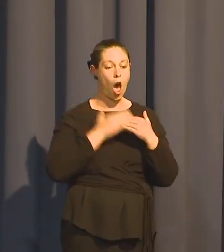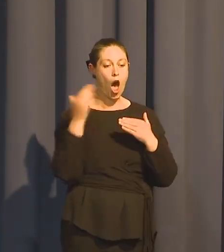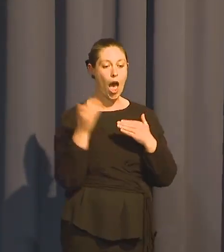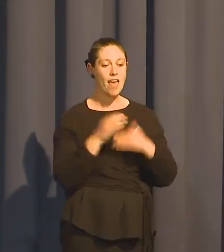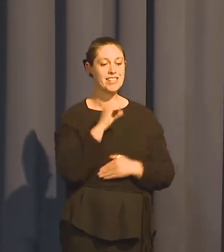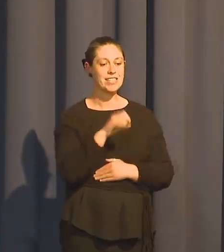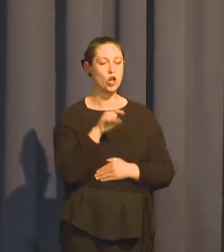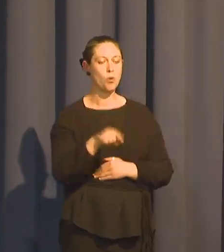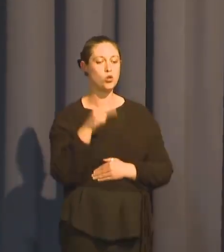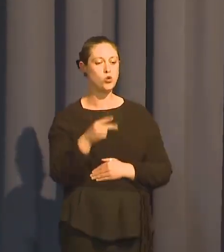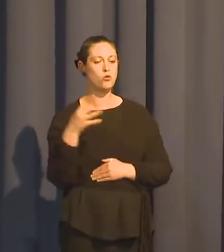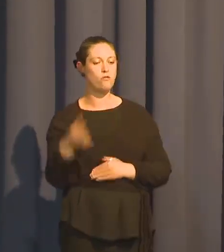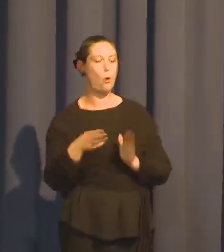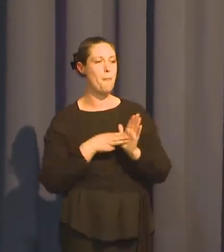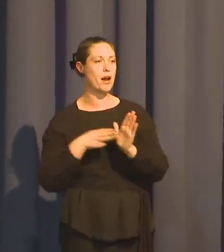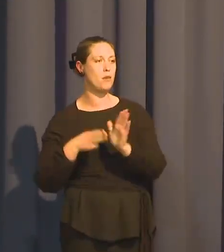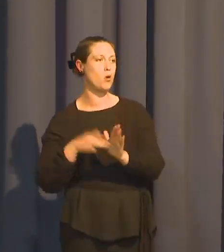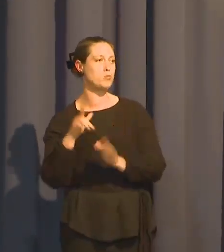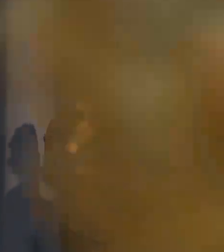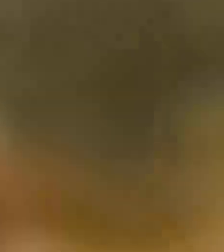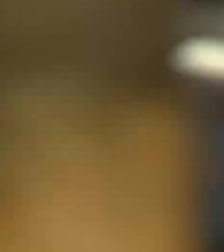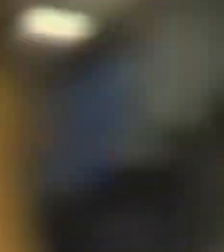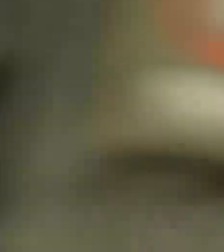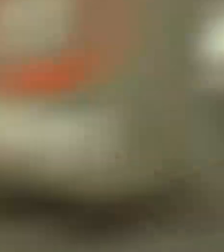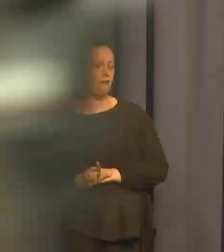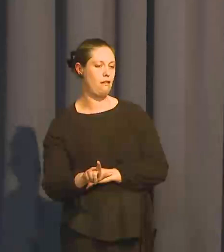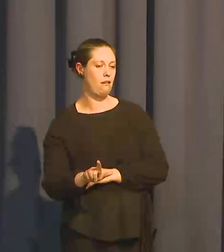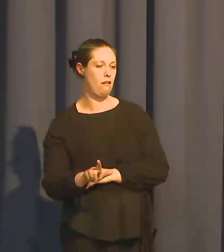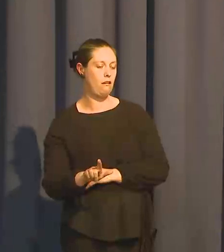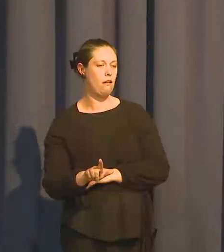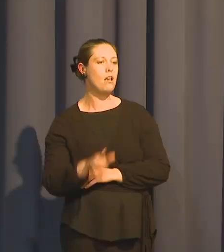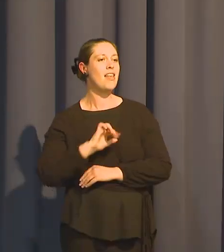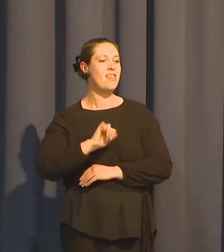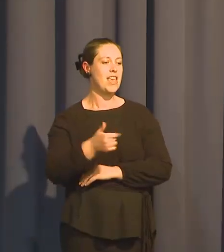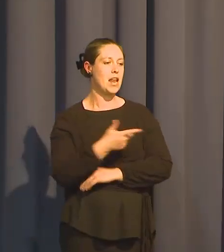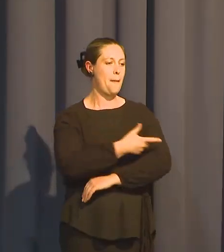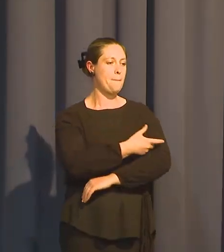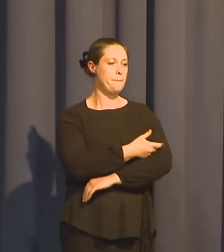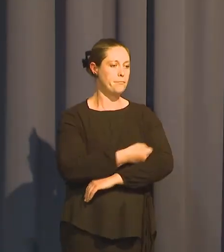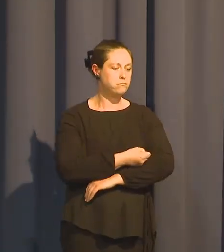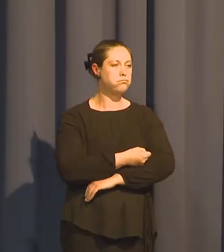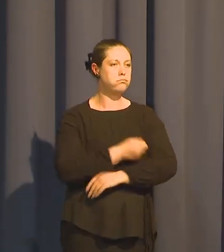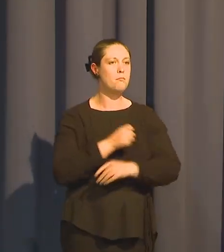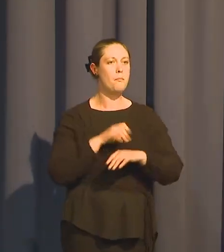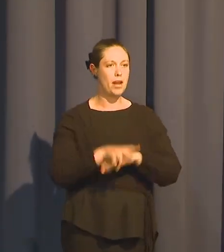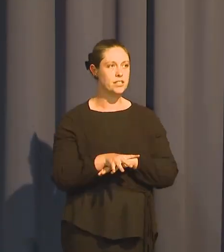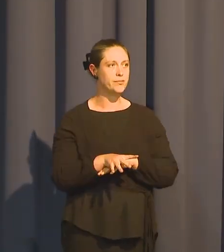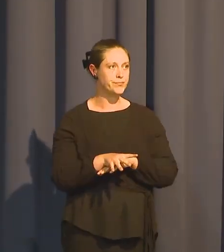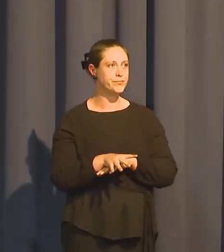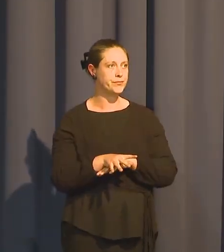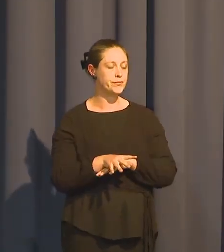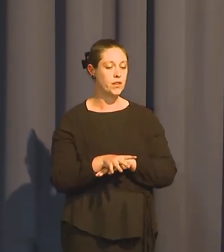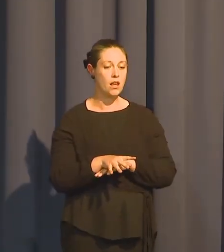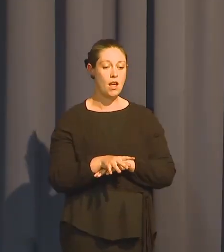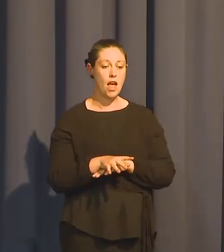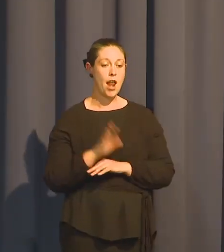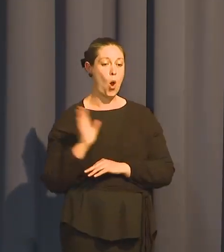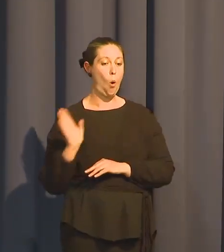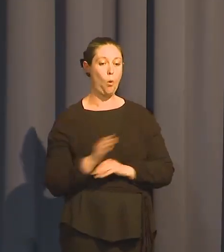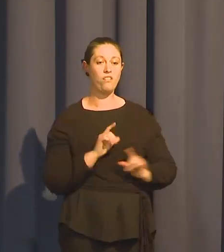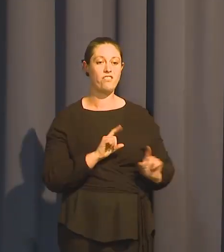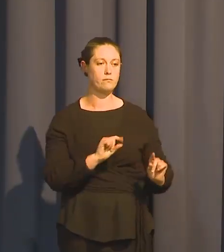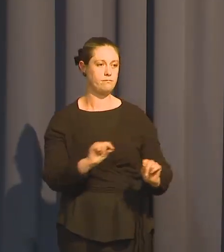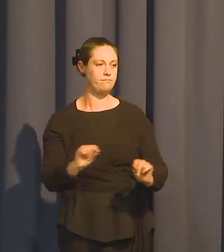litre, we invited those children to have a venous blood sample test, and all of them did, and I'll explain that in a